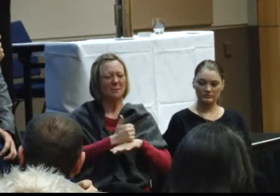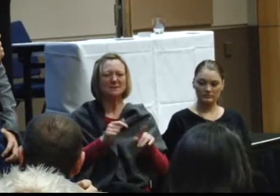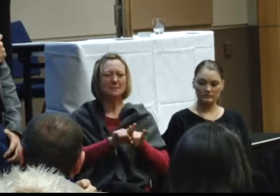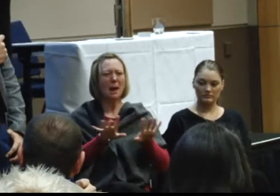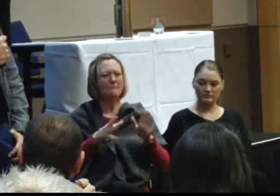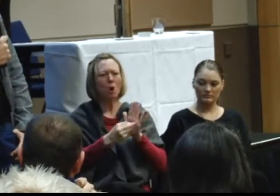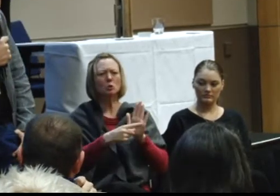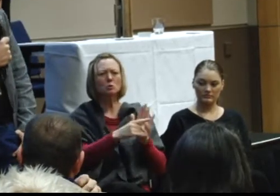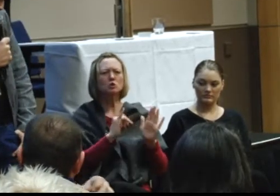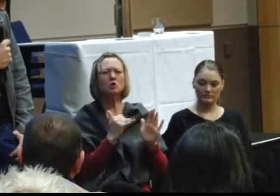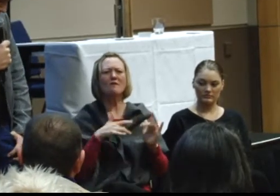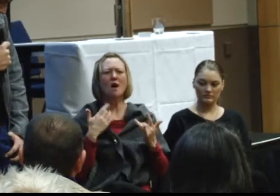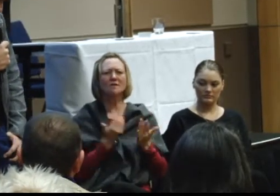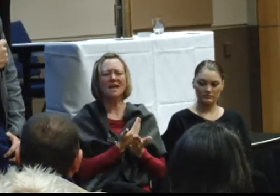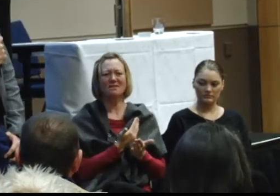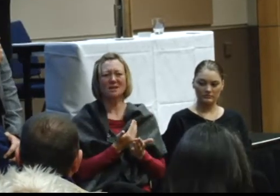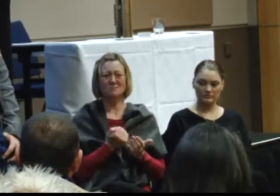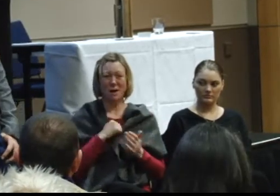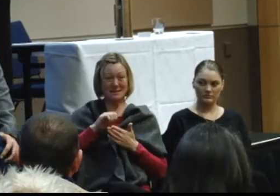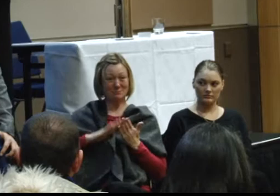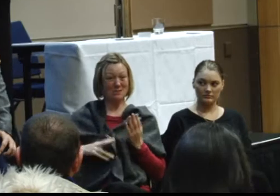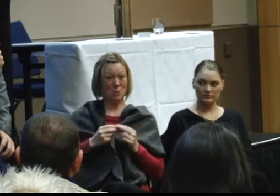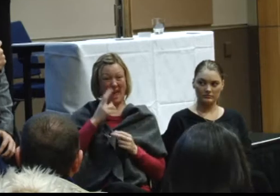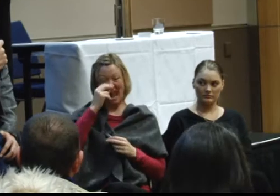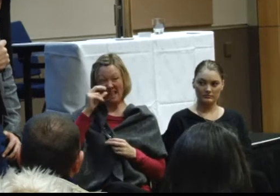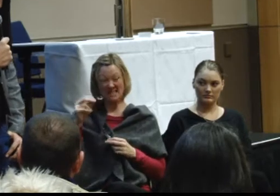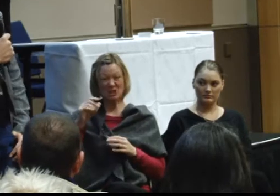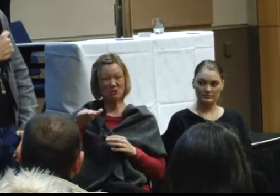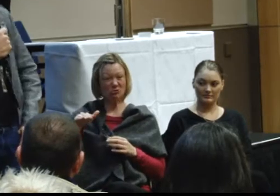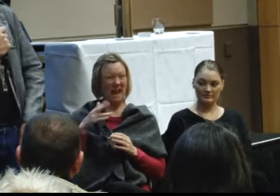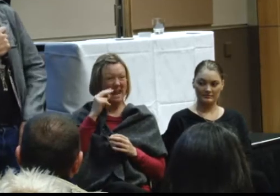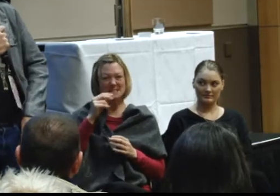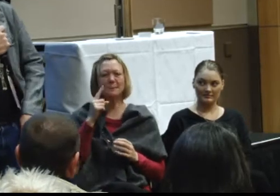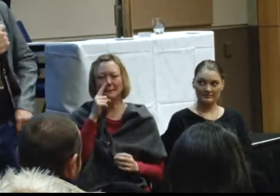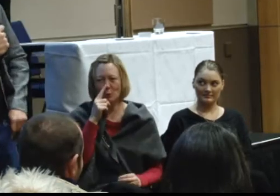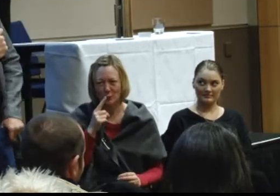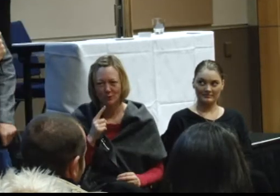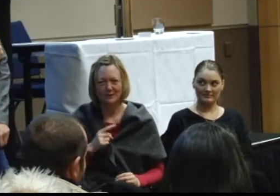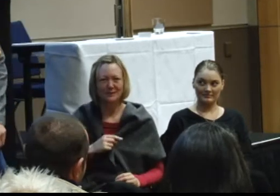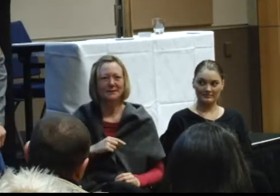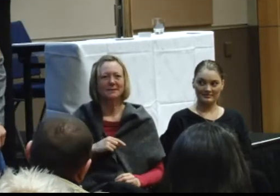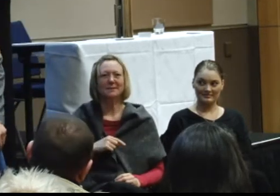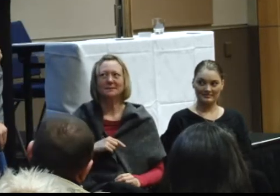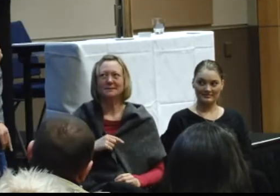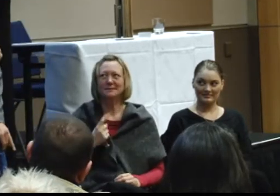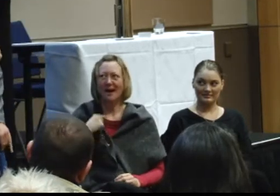my experience with adolescent children, adolescent people, I think